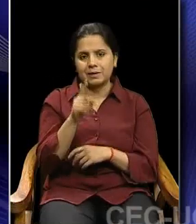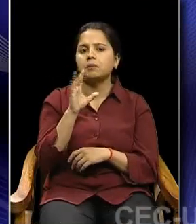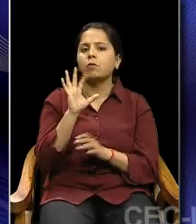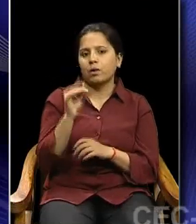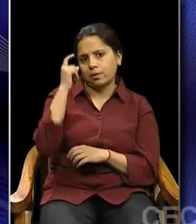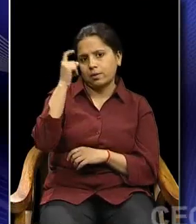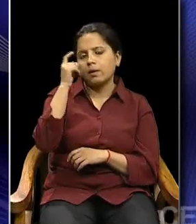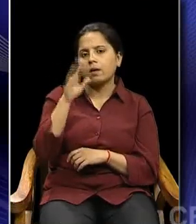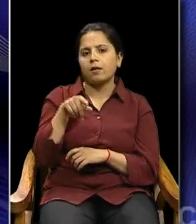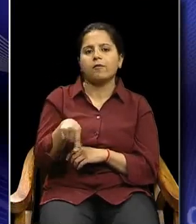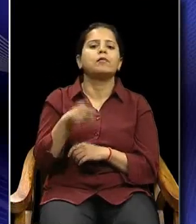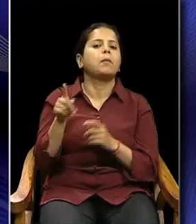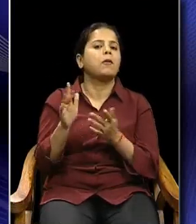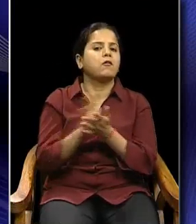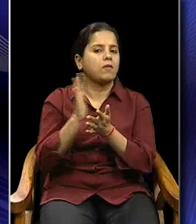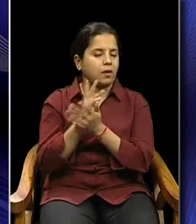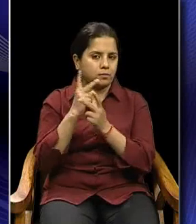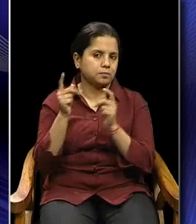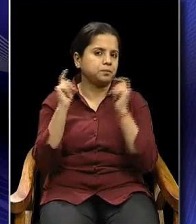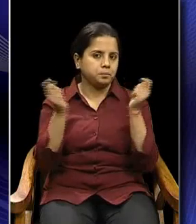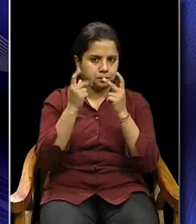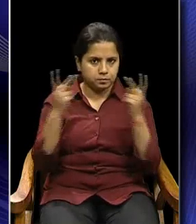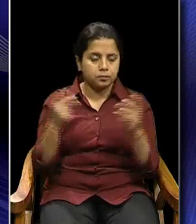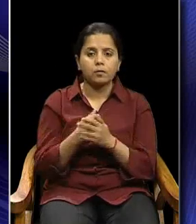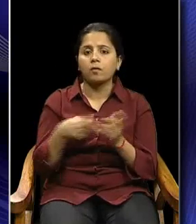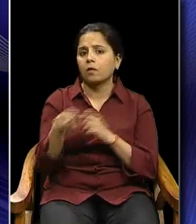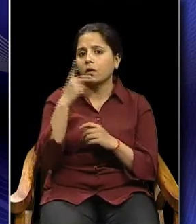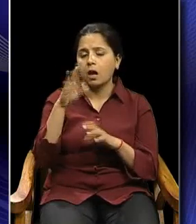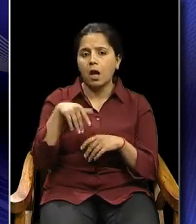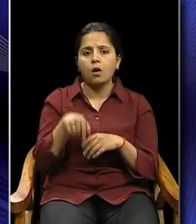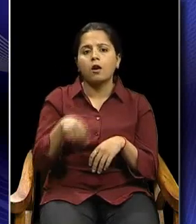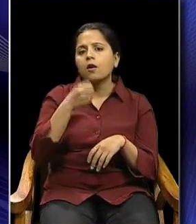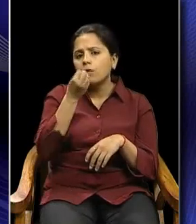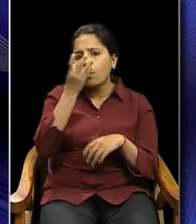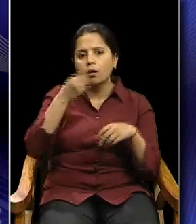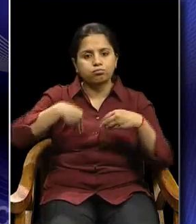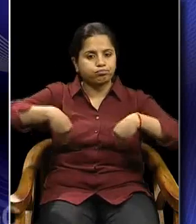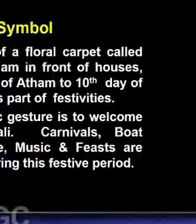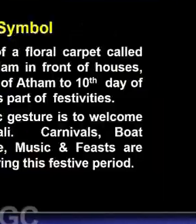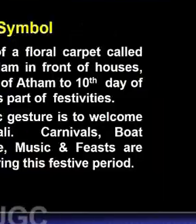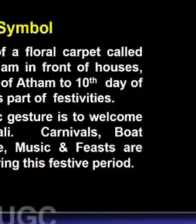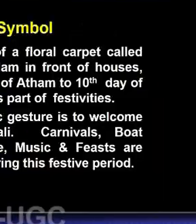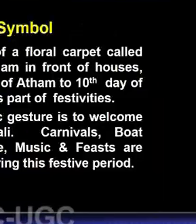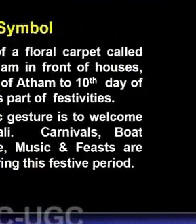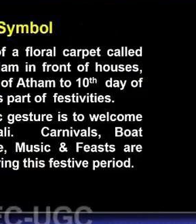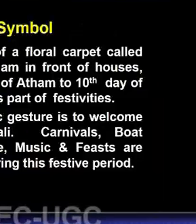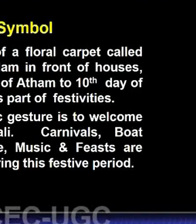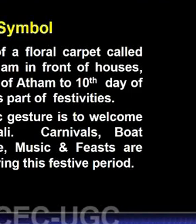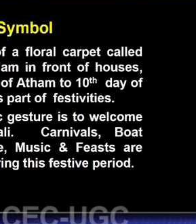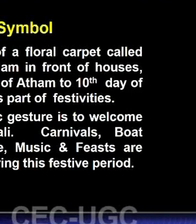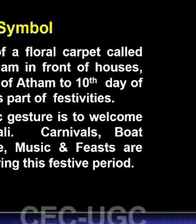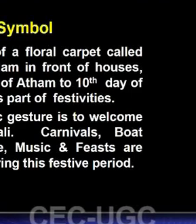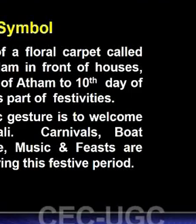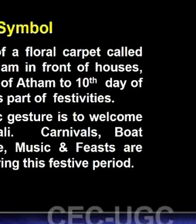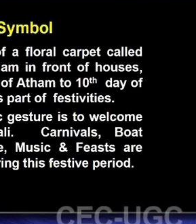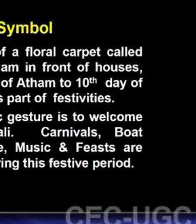these kinds of festivals. Then we also find that how a floral carpet called Atha Pukalam is in front